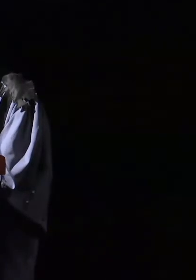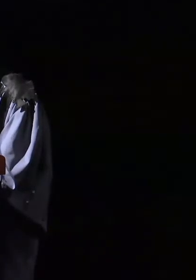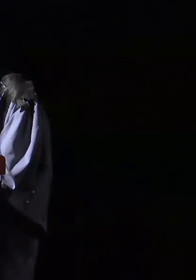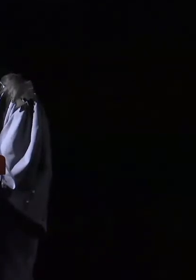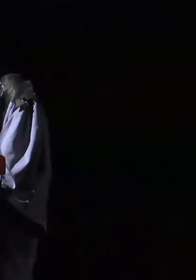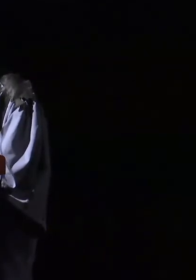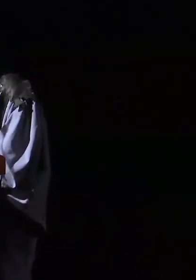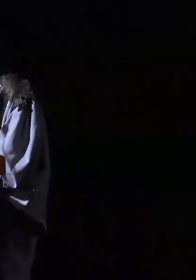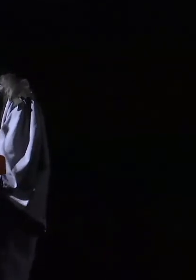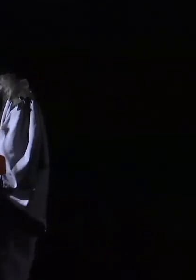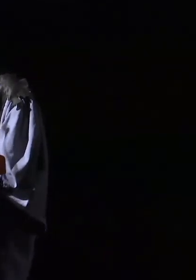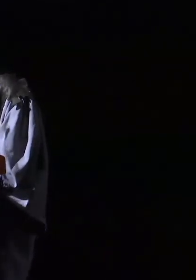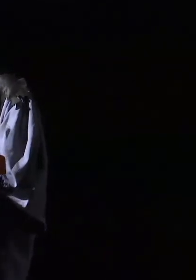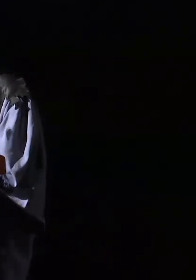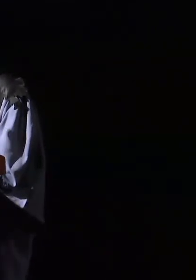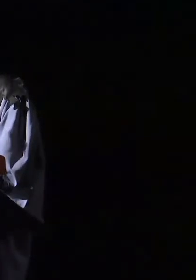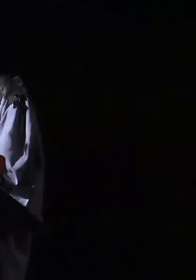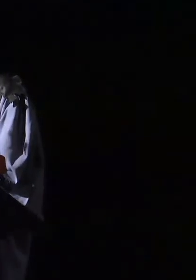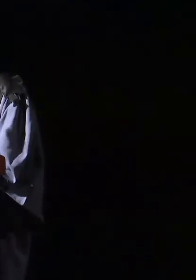in Sport.